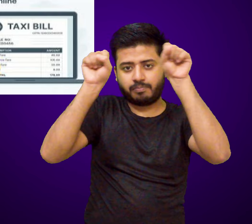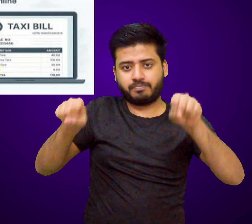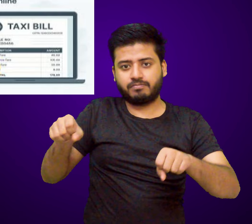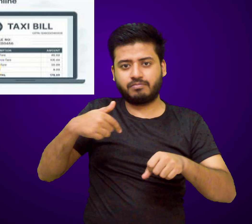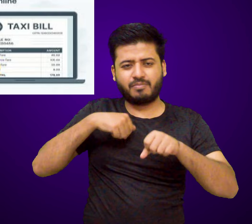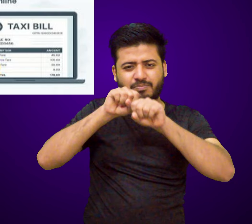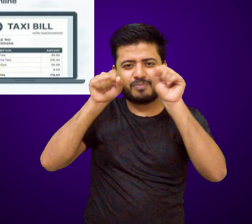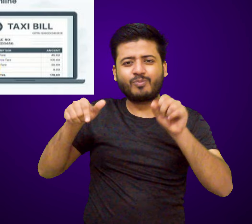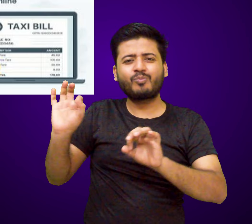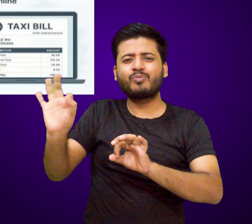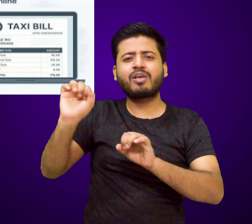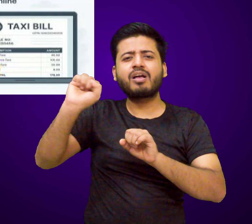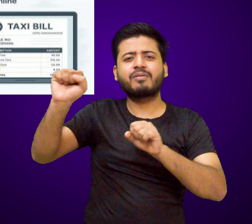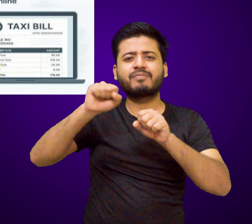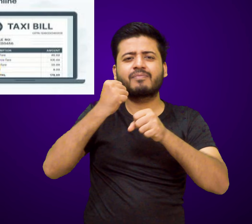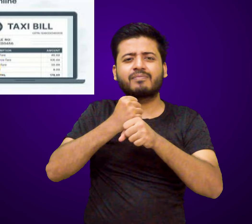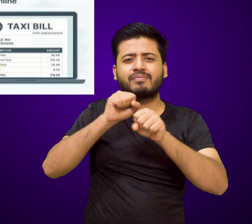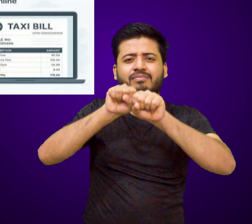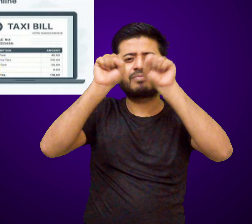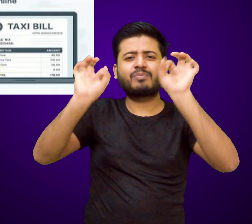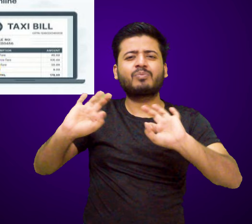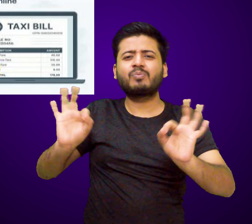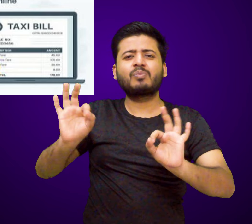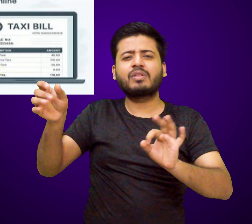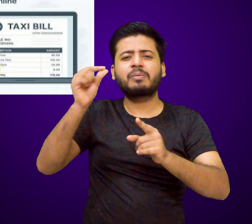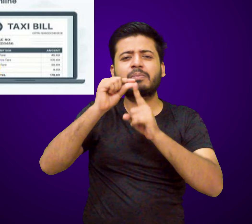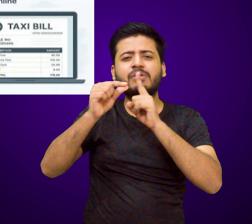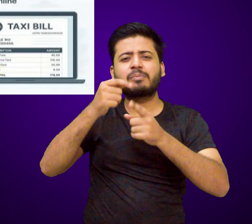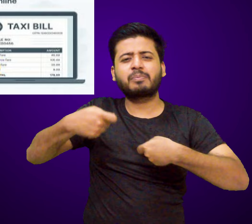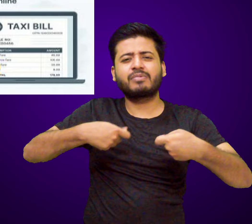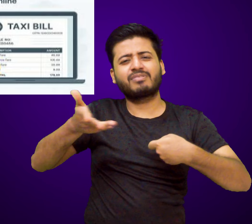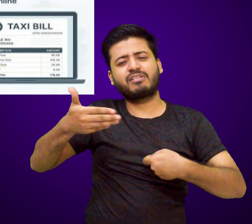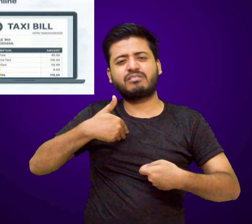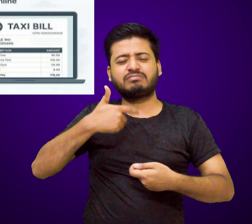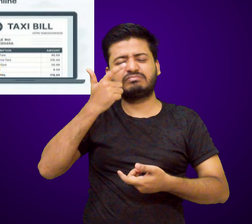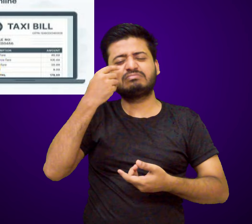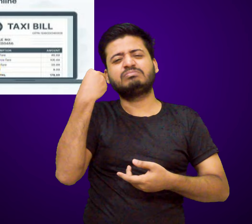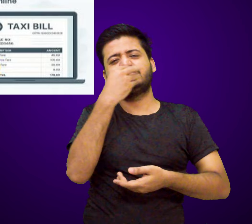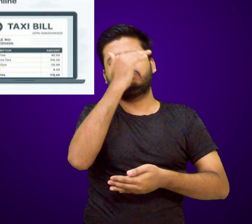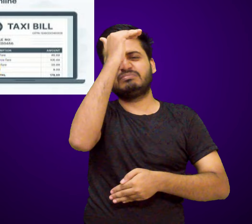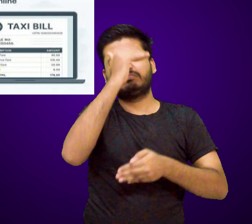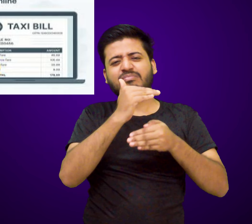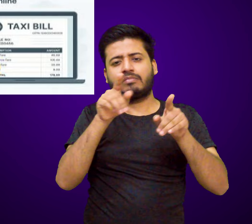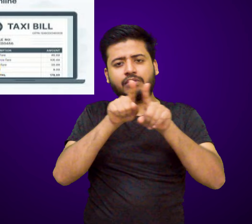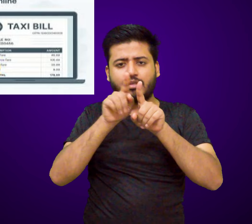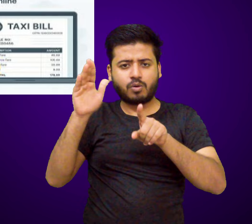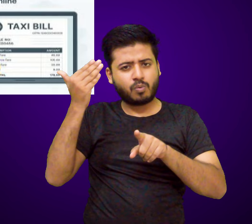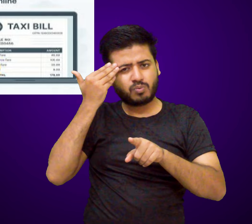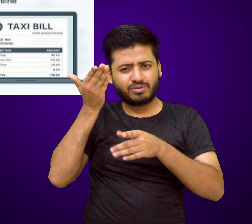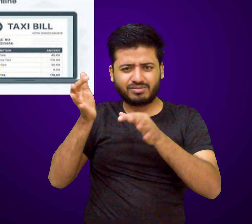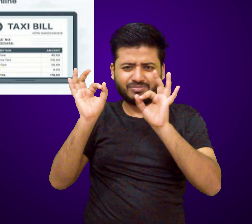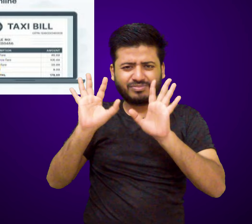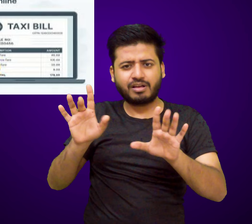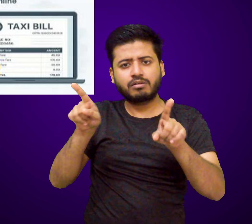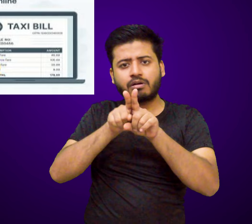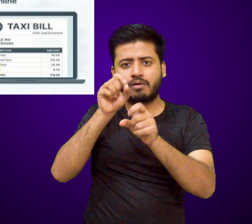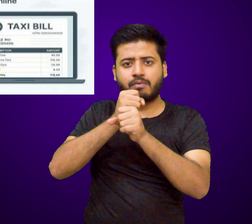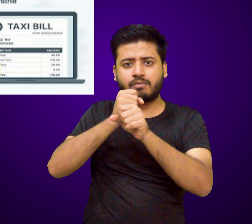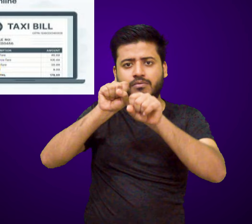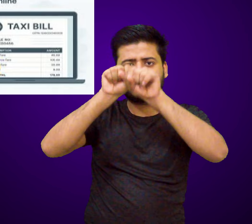siblings. What you should do next. Contact your local municipal authority. Inquire directly with your city's municipal corporation